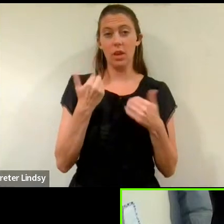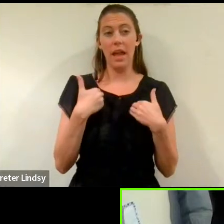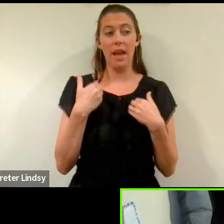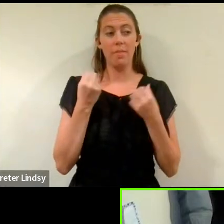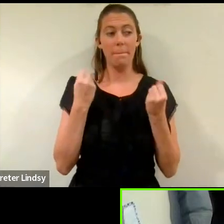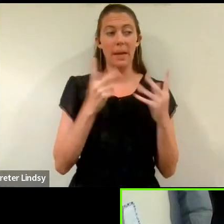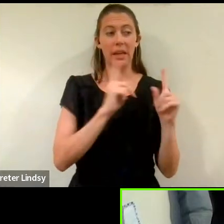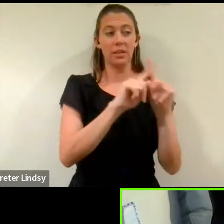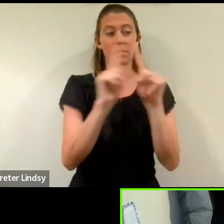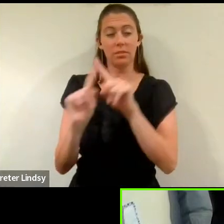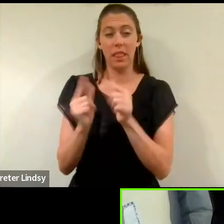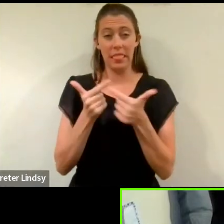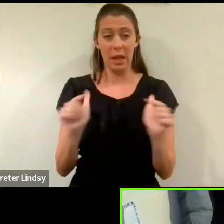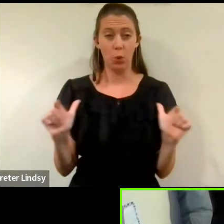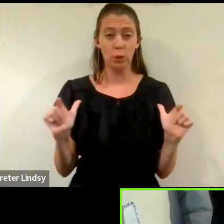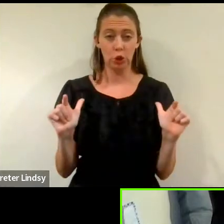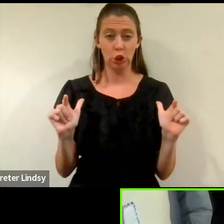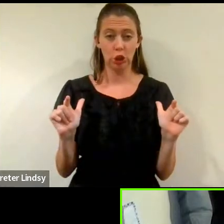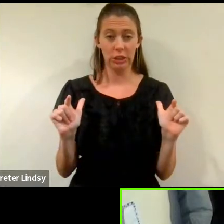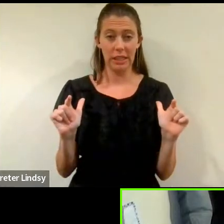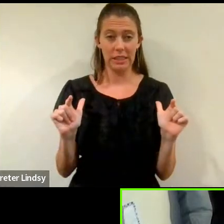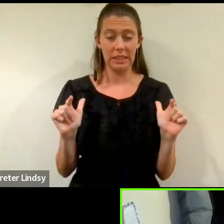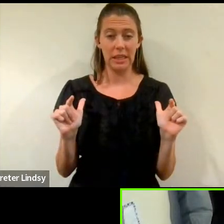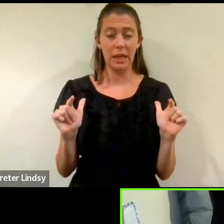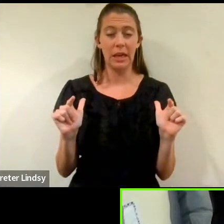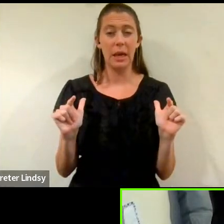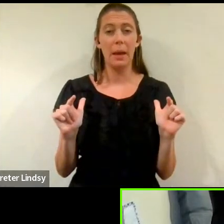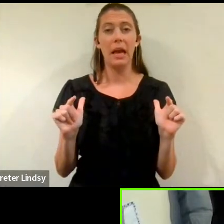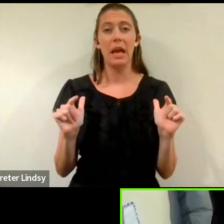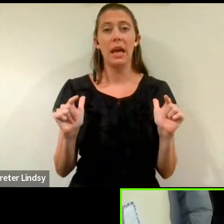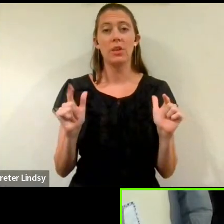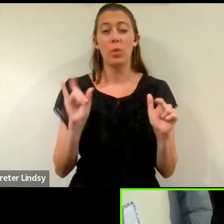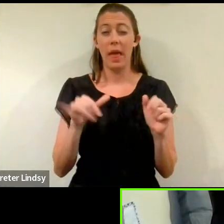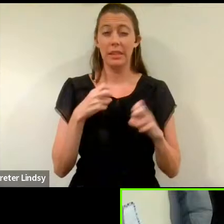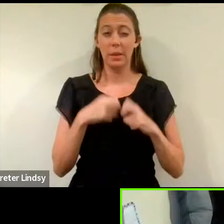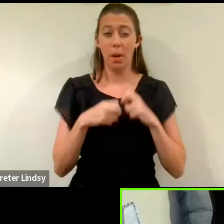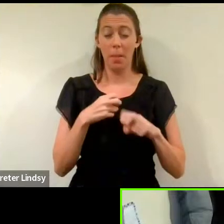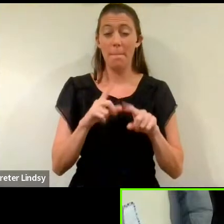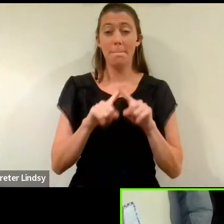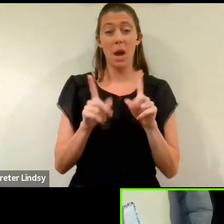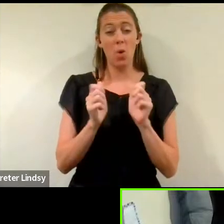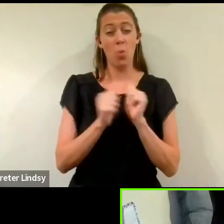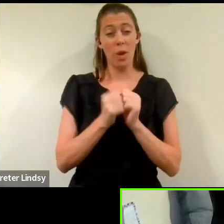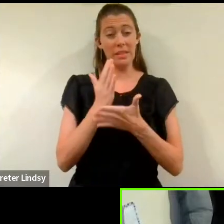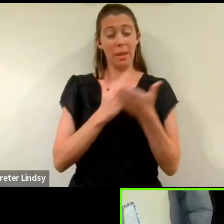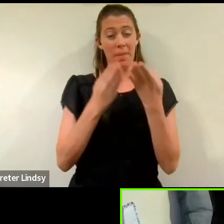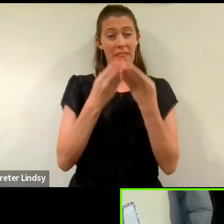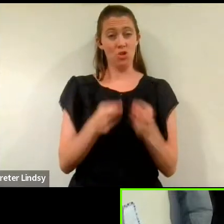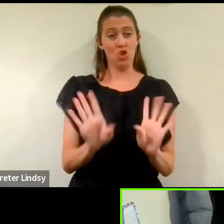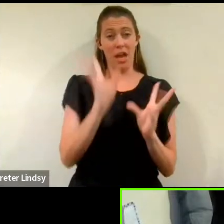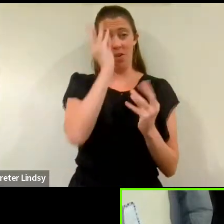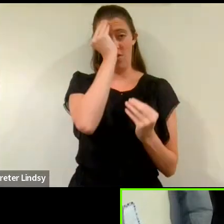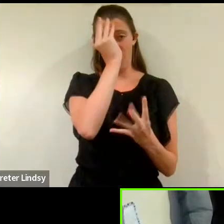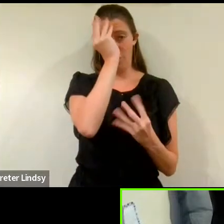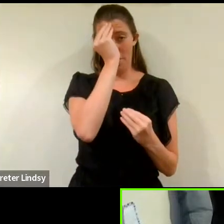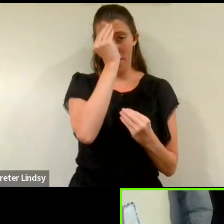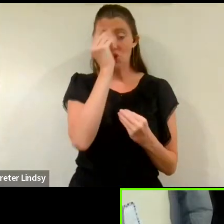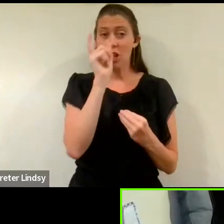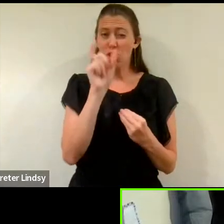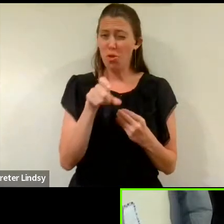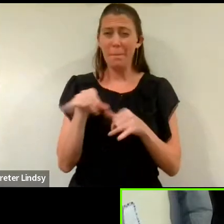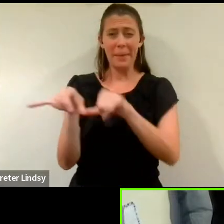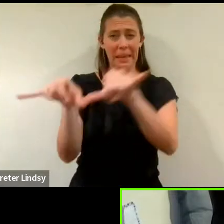out, that should be pretty standard, and saying something to the effect,